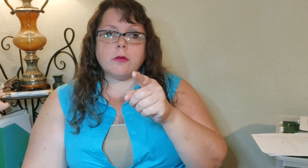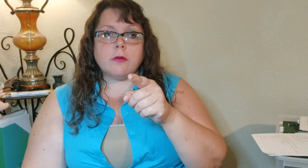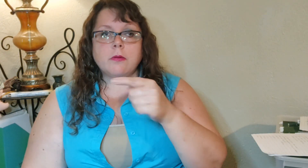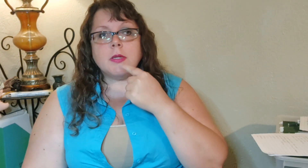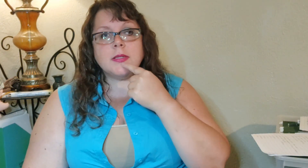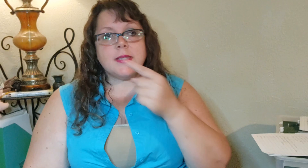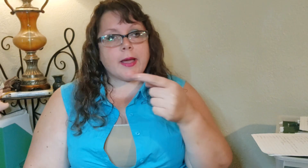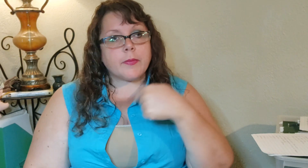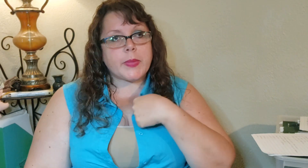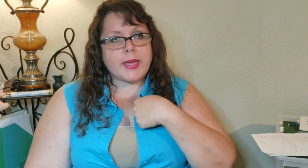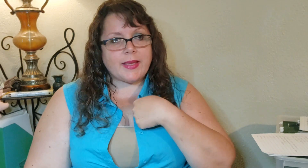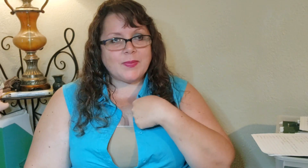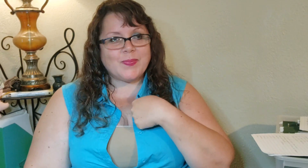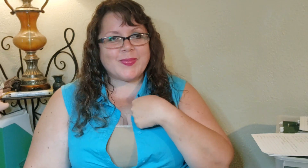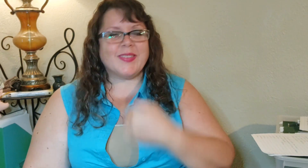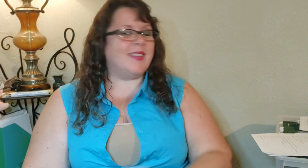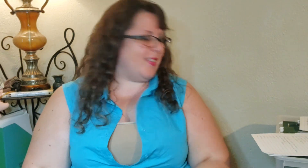You tell me.